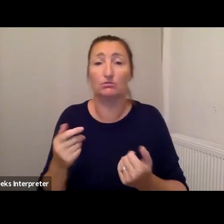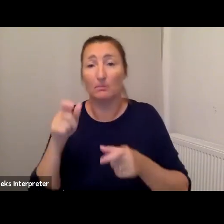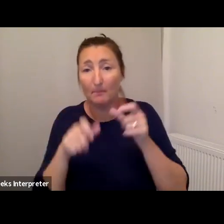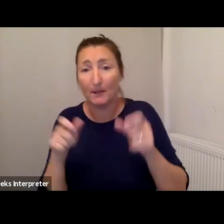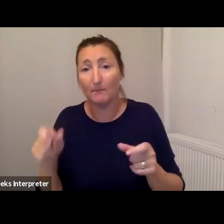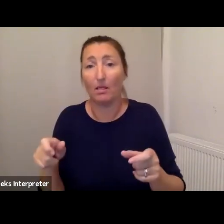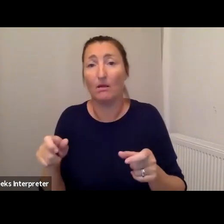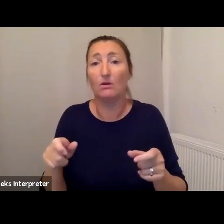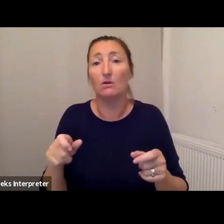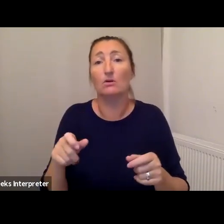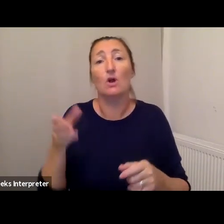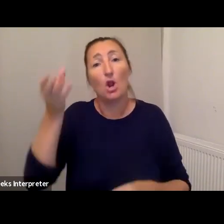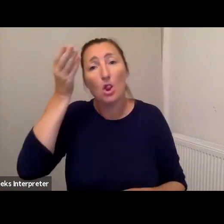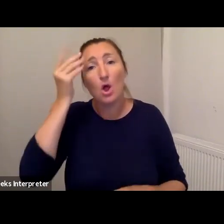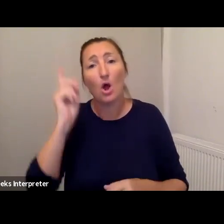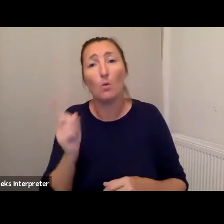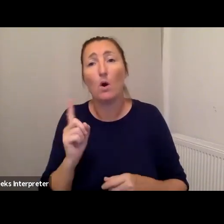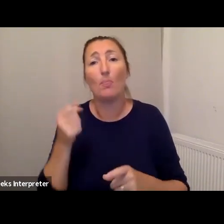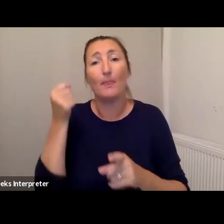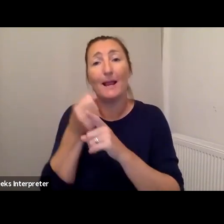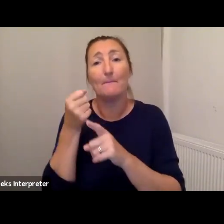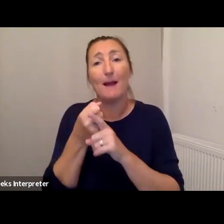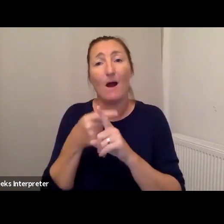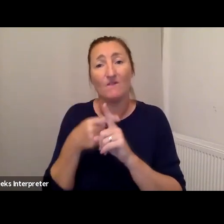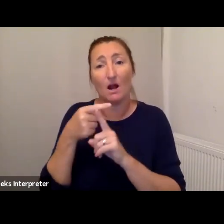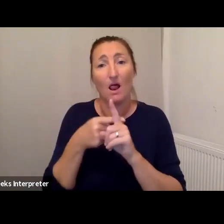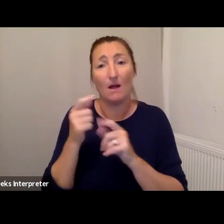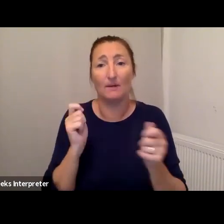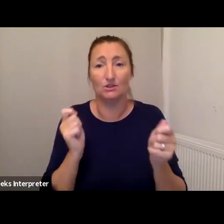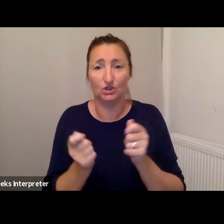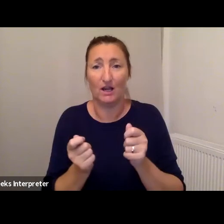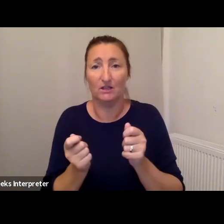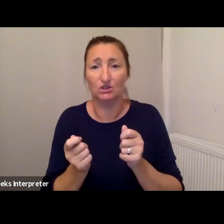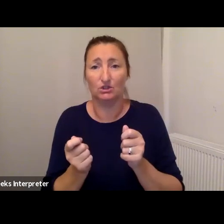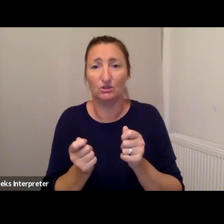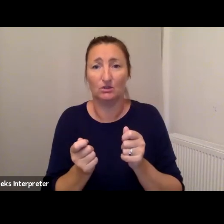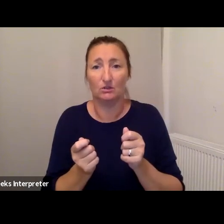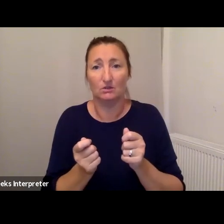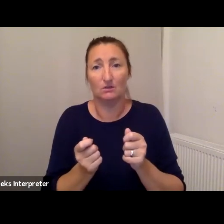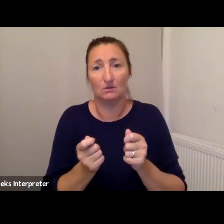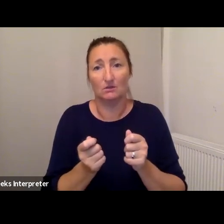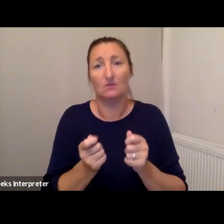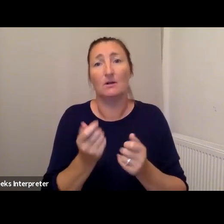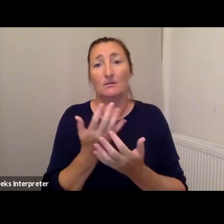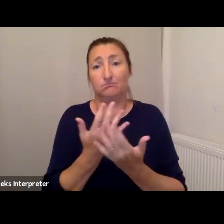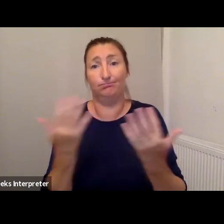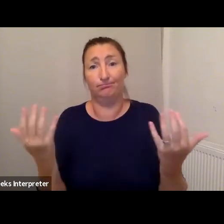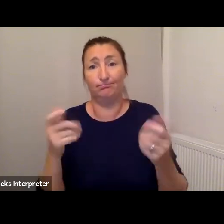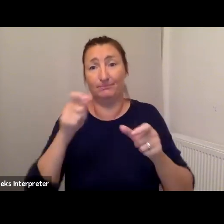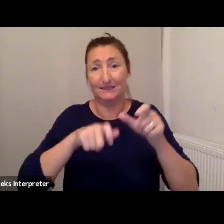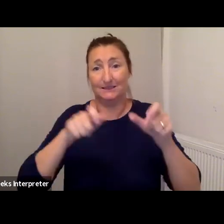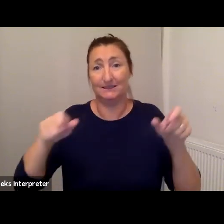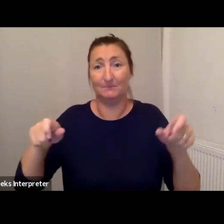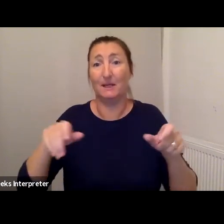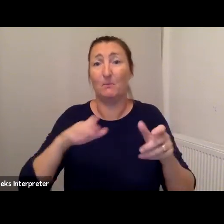impact of climate crisis, and there will be no one who knows better when it comes to people with disabilities access